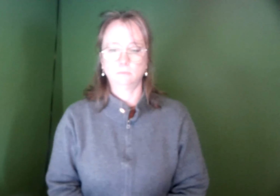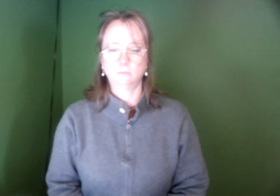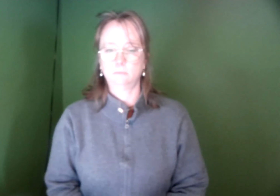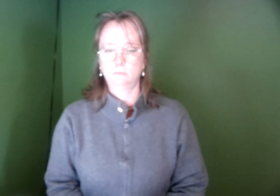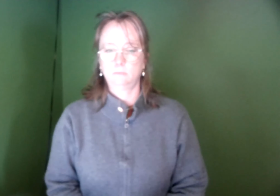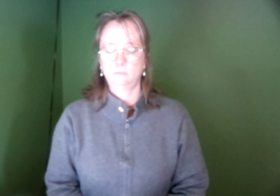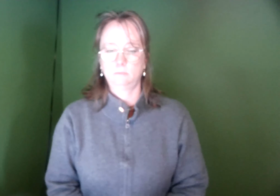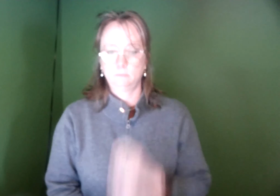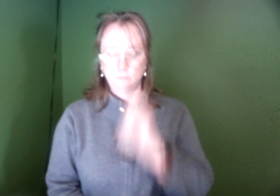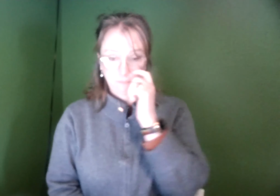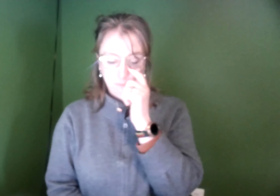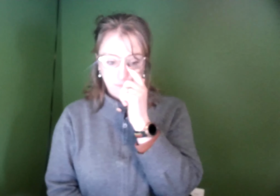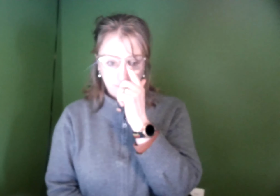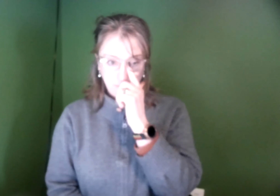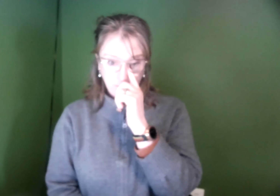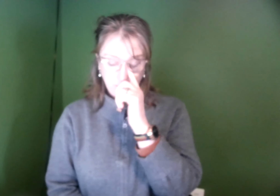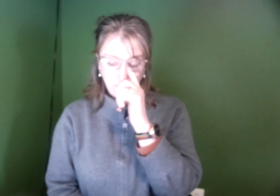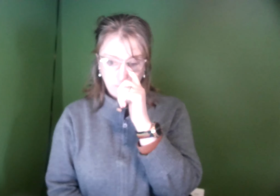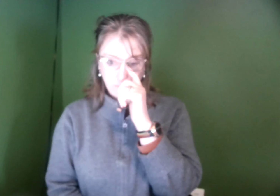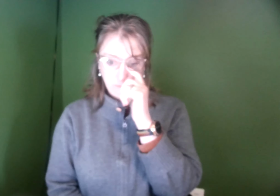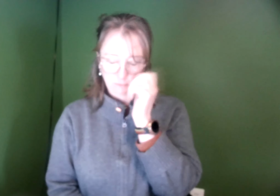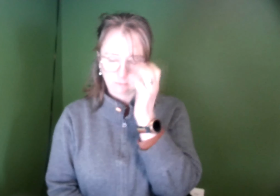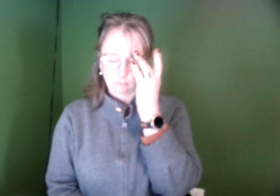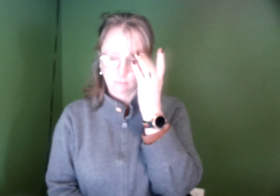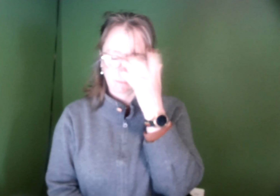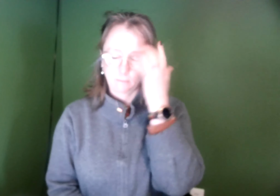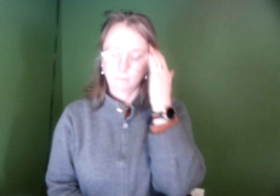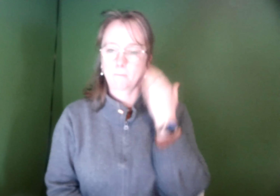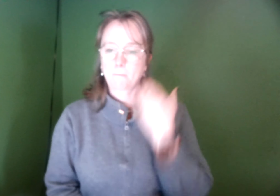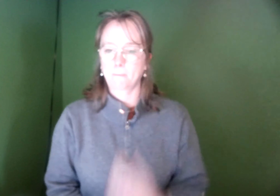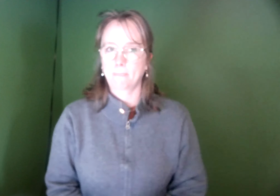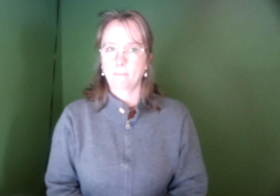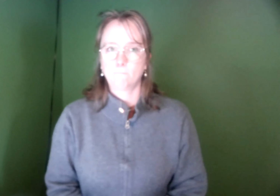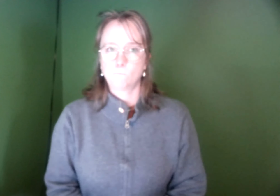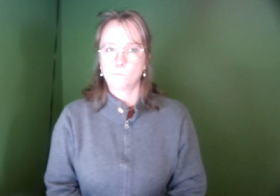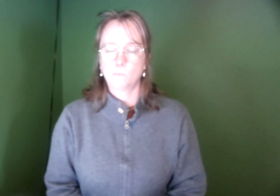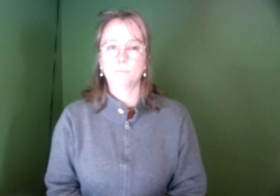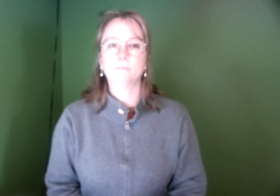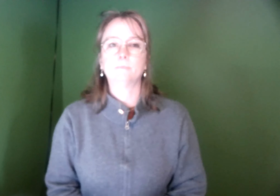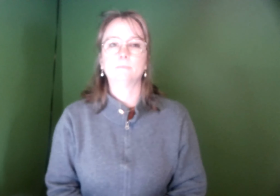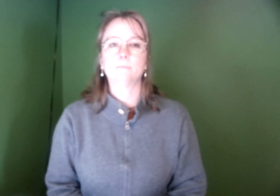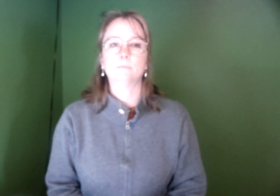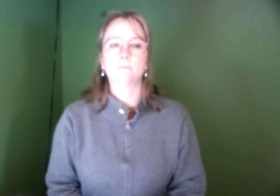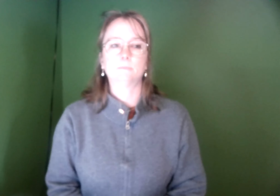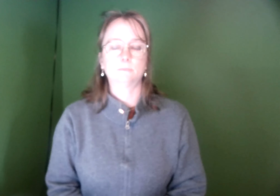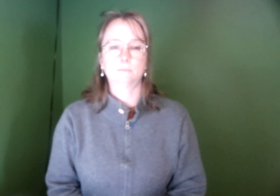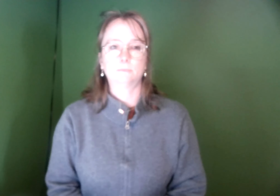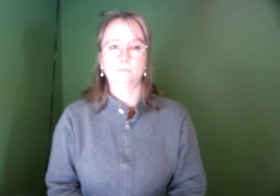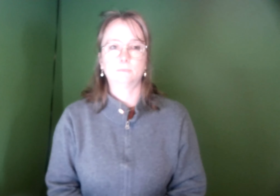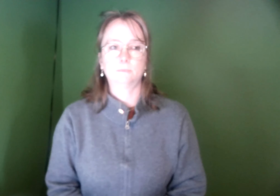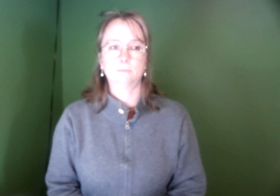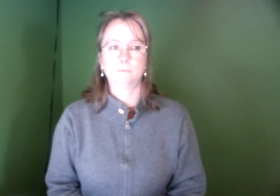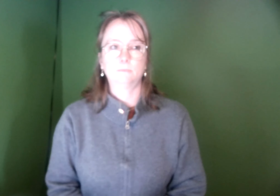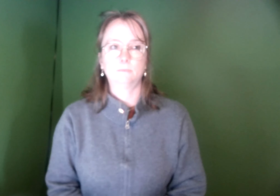son las barreras que existen, ya sea a nivel estatal, nivel ciudad, nivel condado, Y esto viene siendo, por ejemplo, muchos de mis